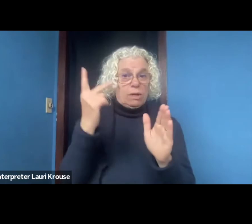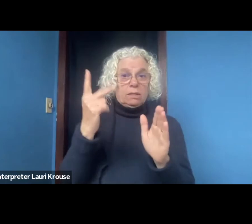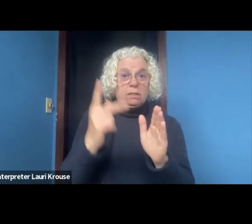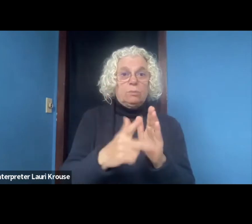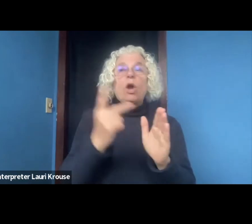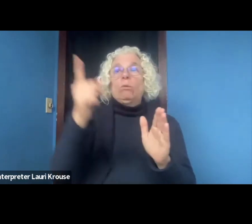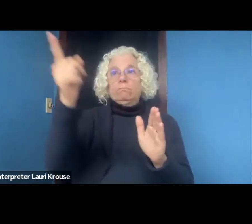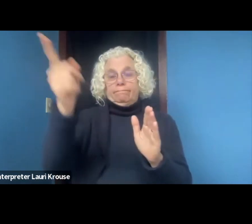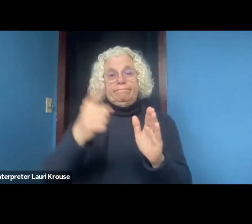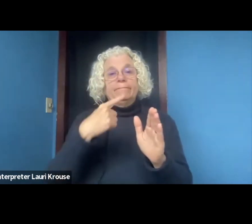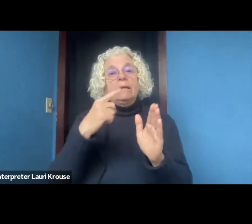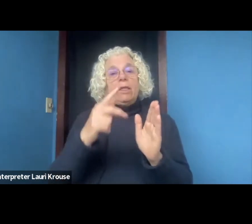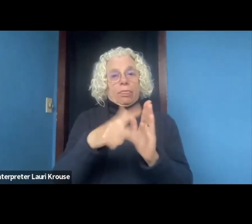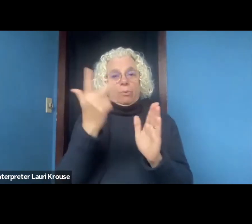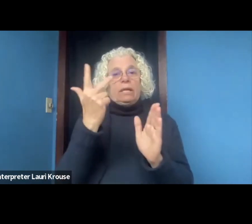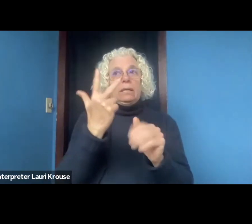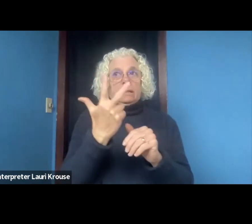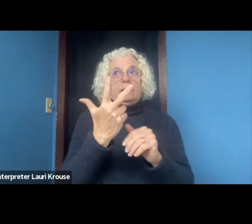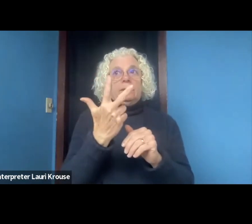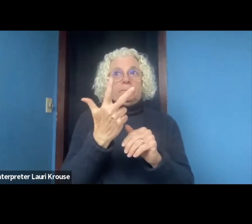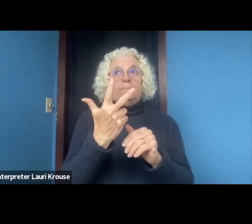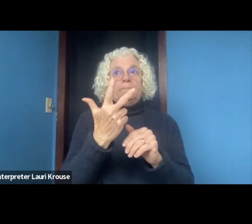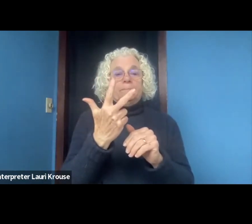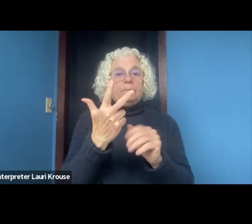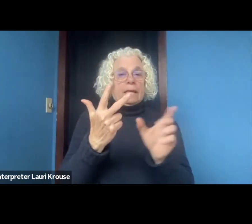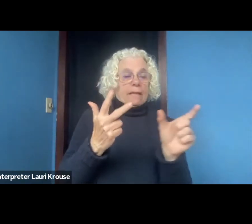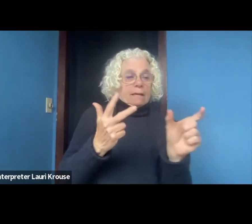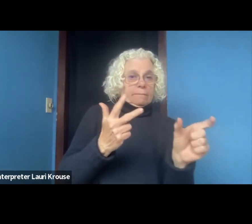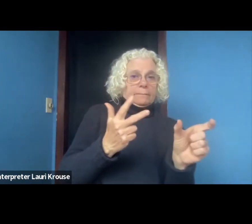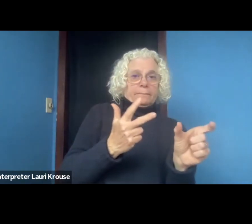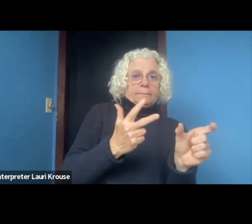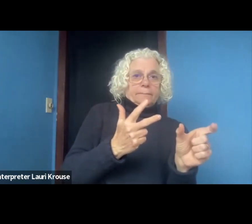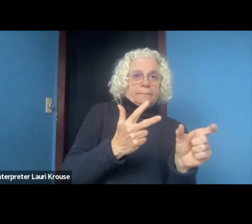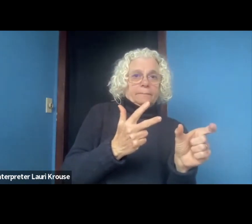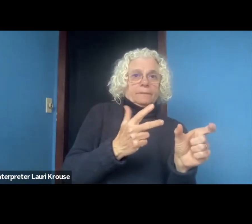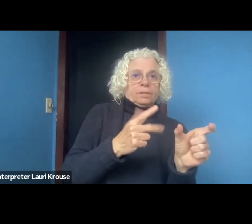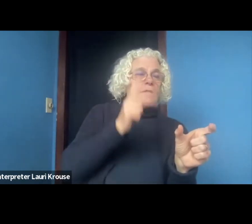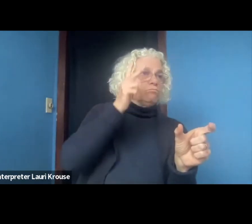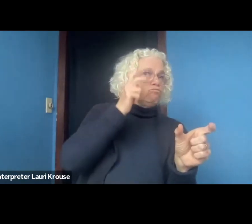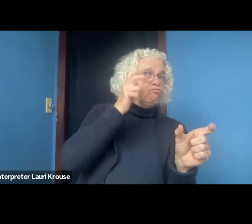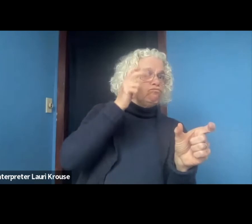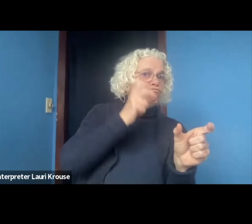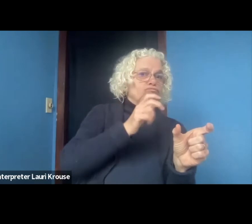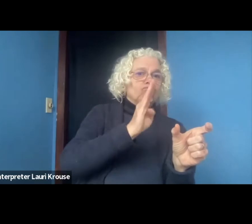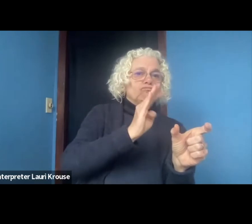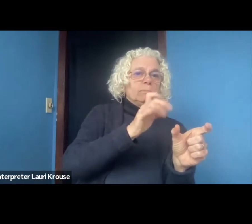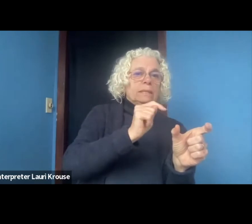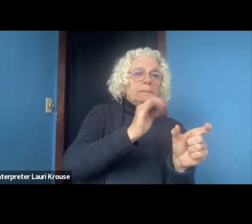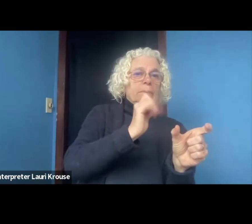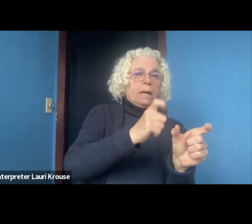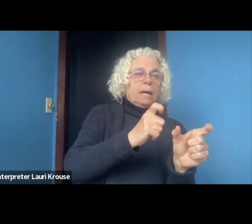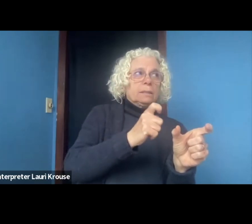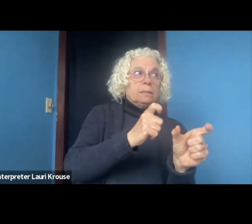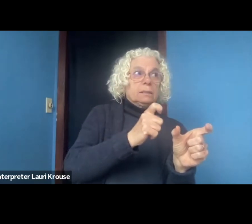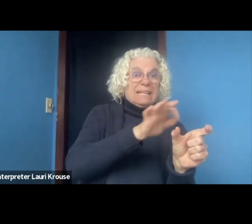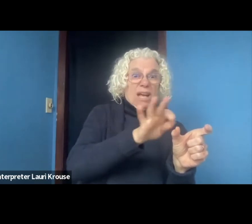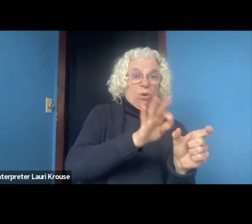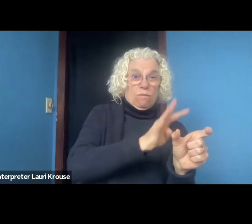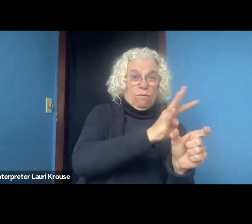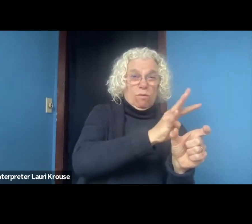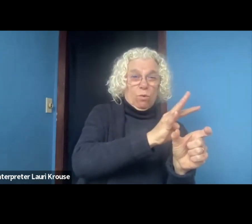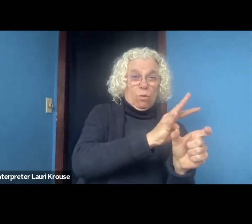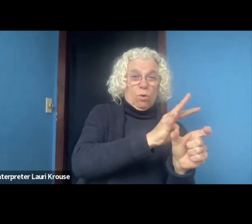okay. And how much of the intro should we have, like before we come in? Should we say 4, 3, 2, 1 or something like that? And